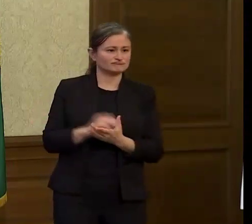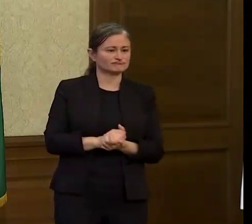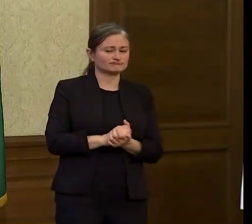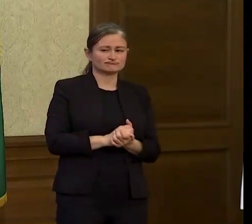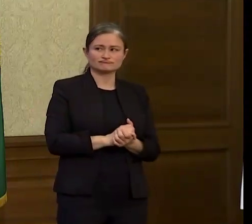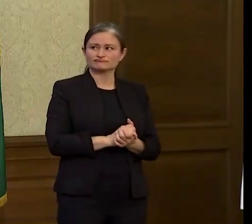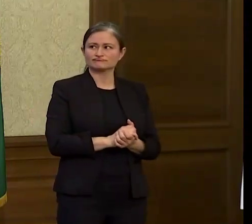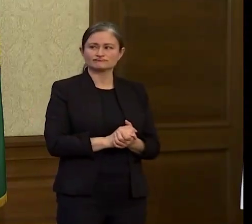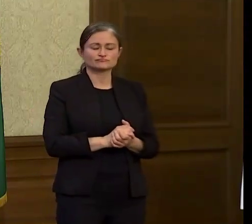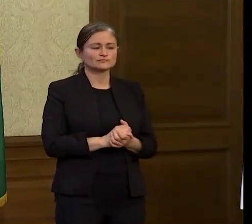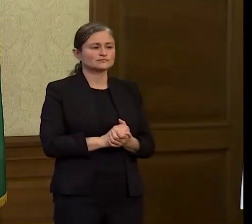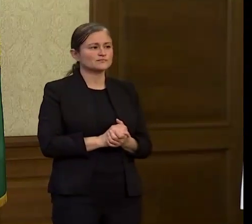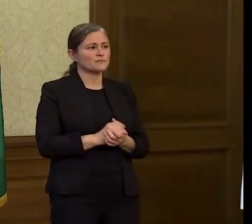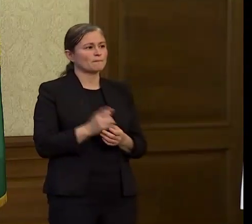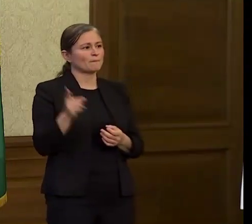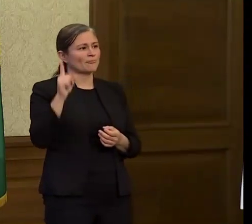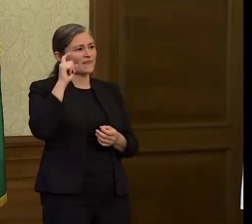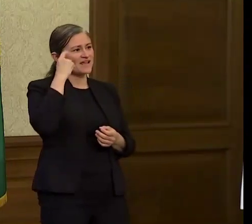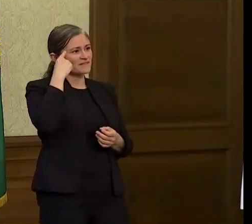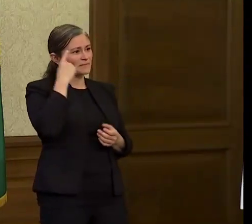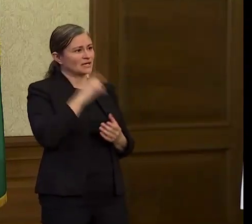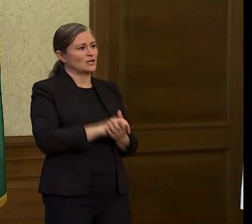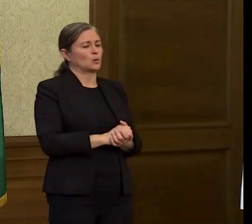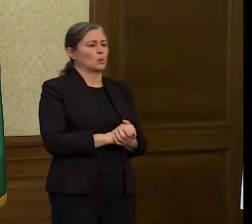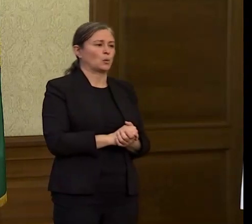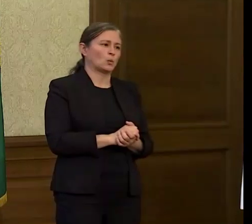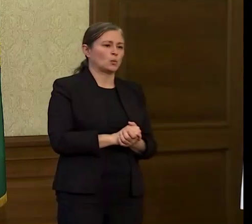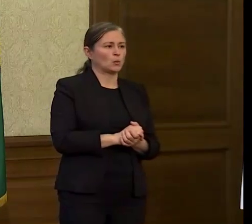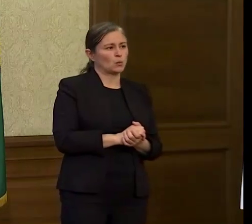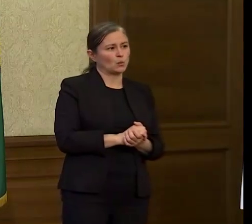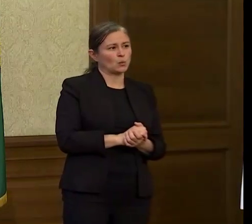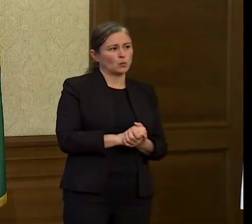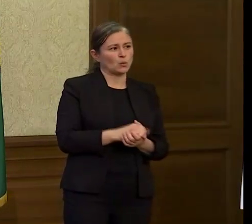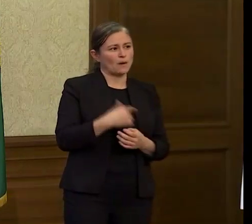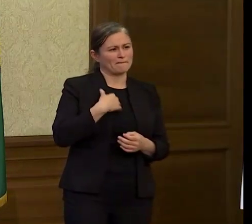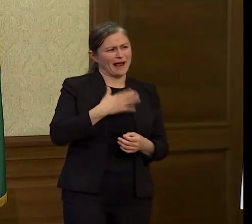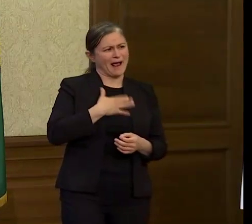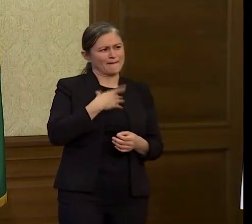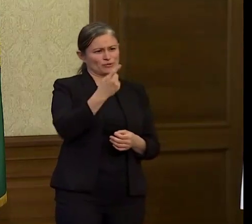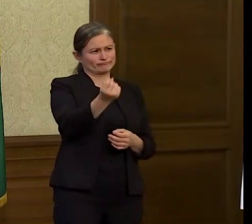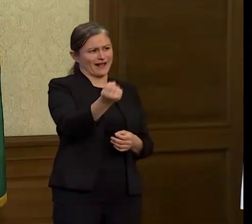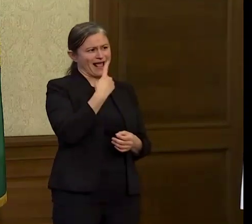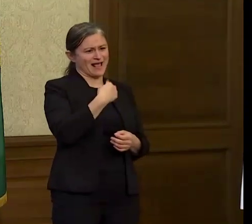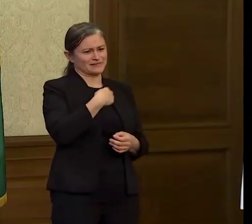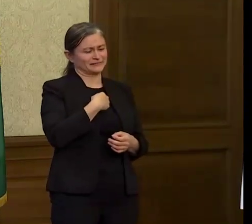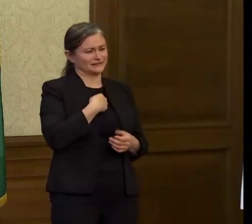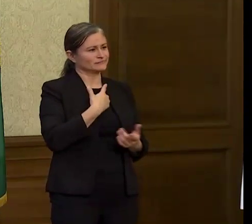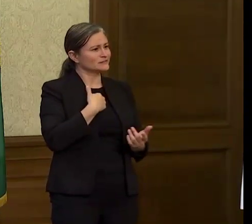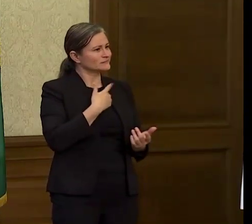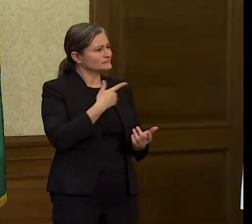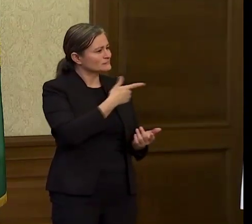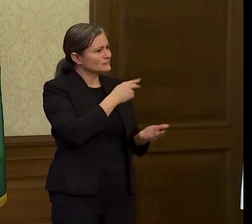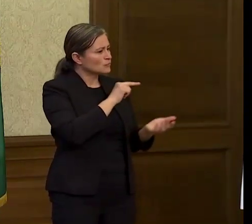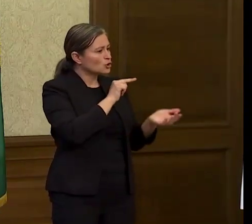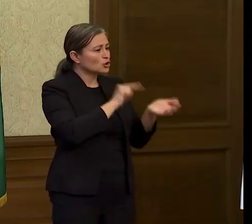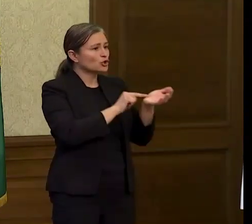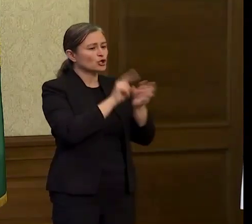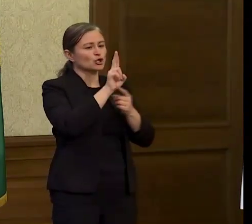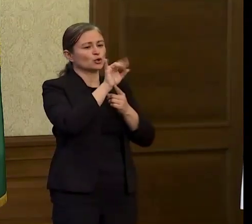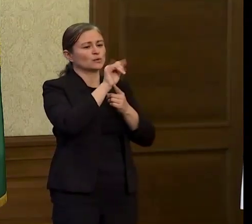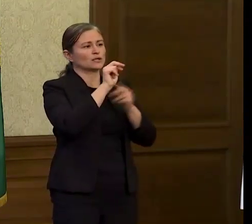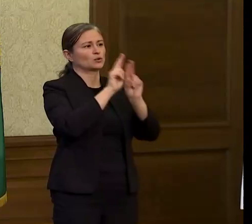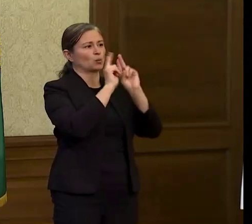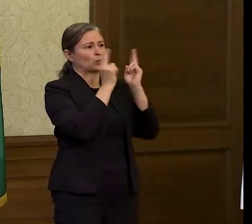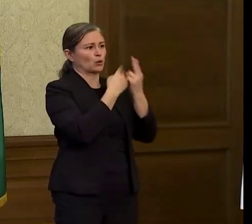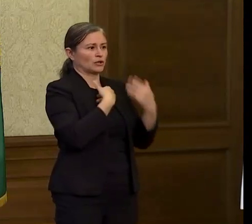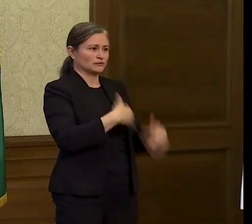Yeah, well, the question is, I'd be happy to talk to the nurses. They are such heroes, and the physical